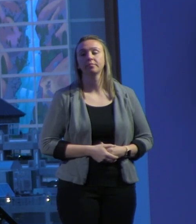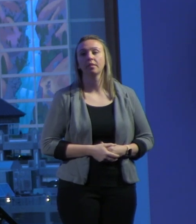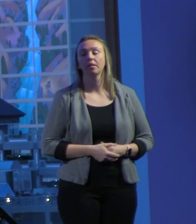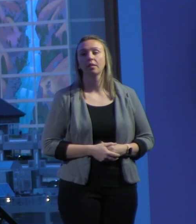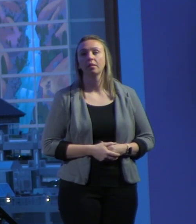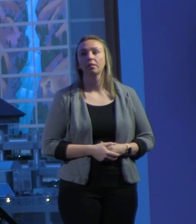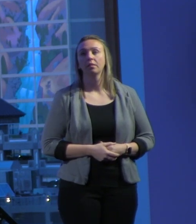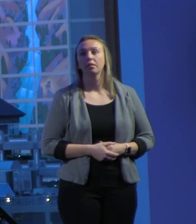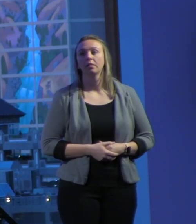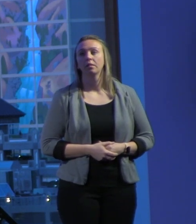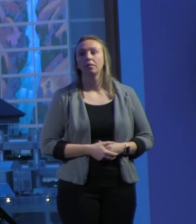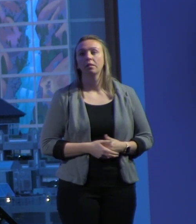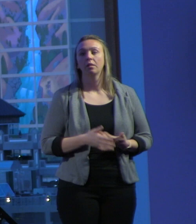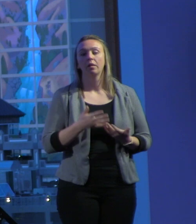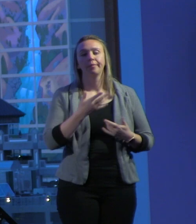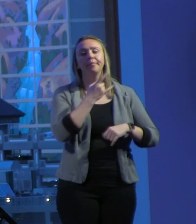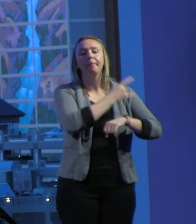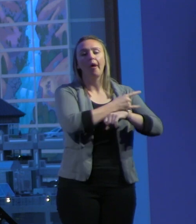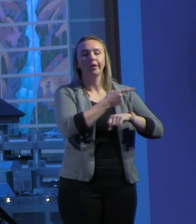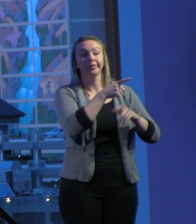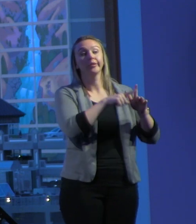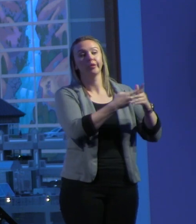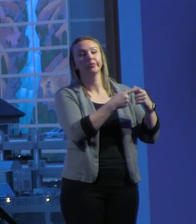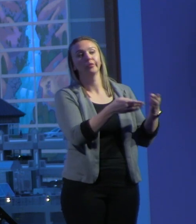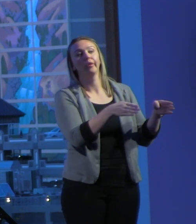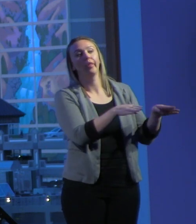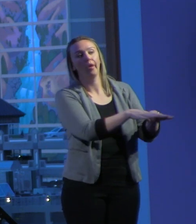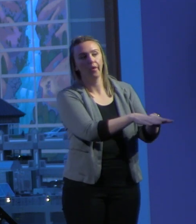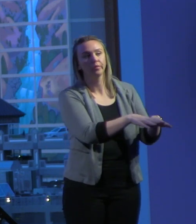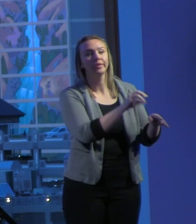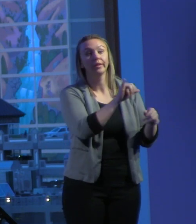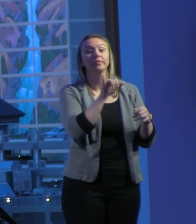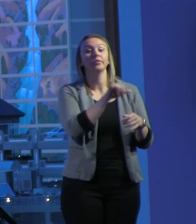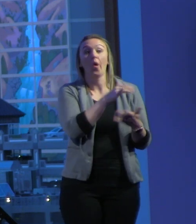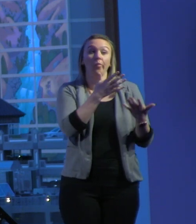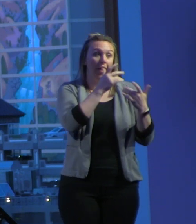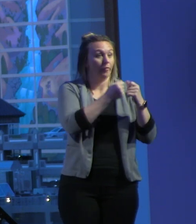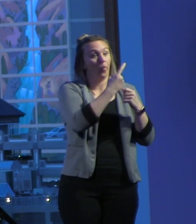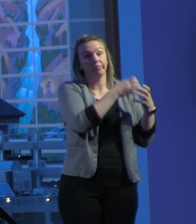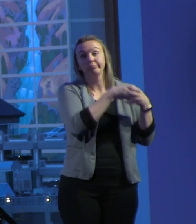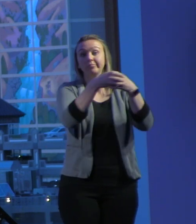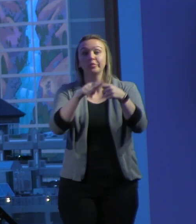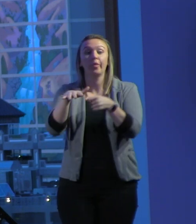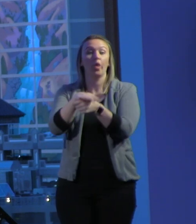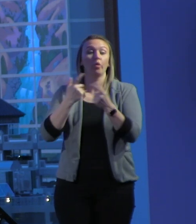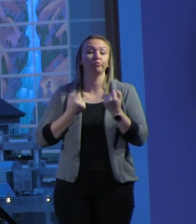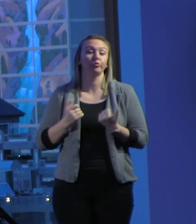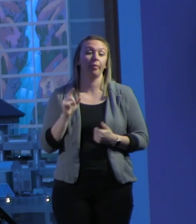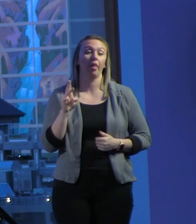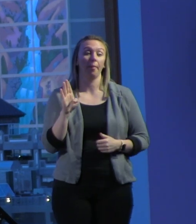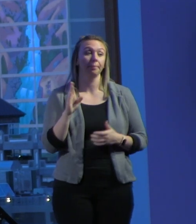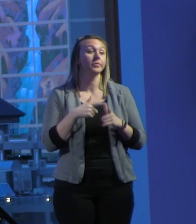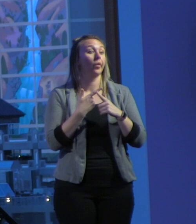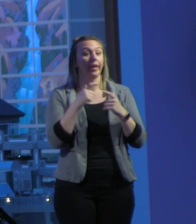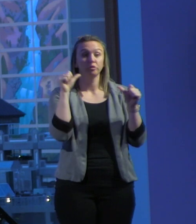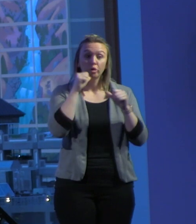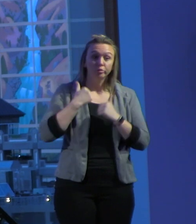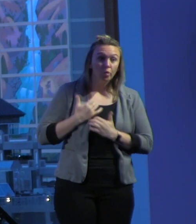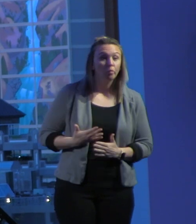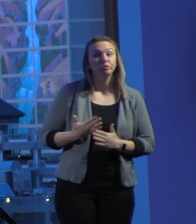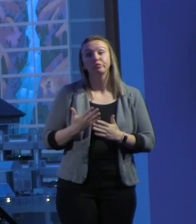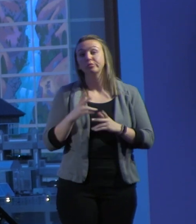the bars were starting to close, so everybody goes to the local strip club. And so therefore, you got a whole bunch of drunk soldiers